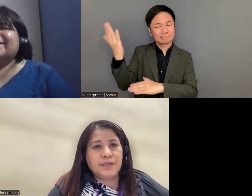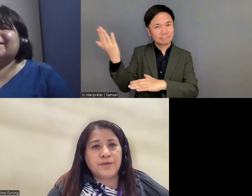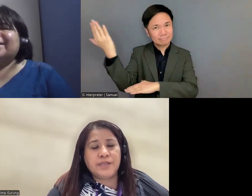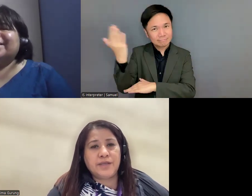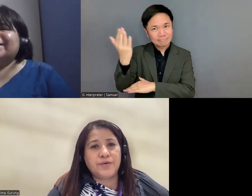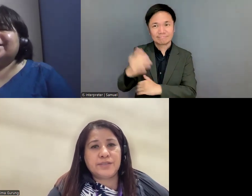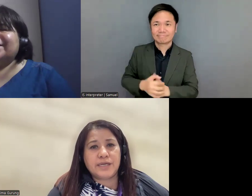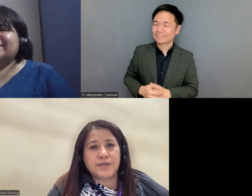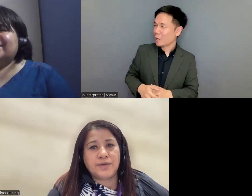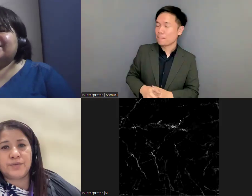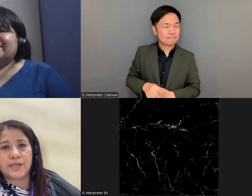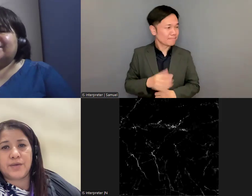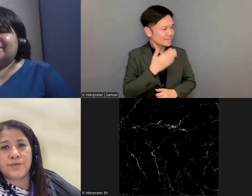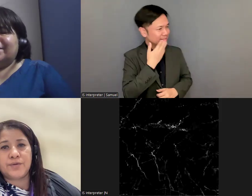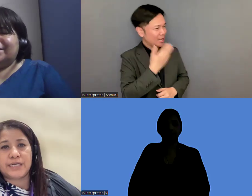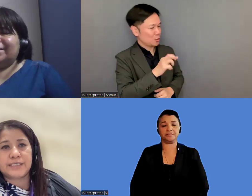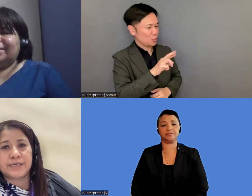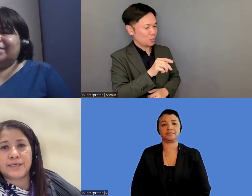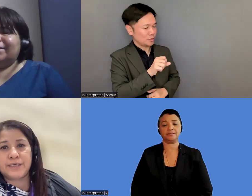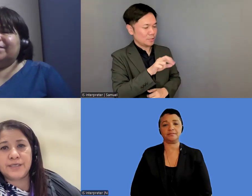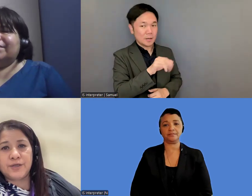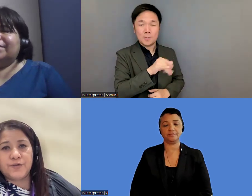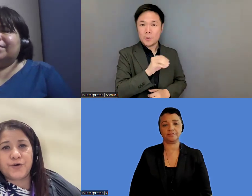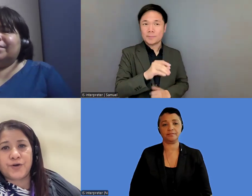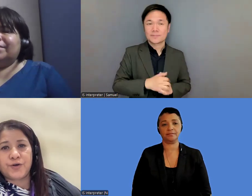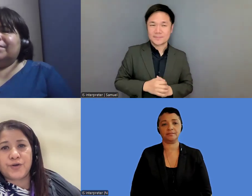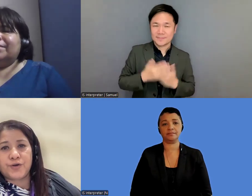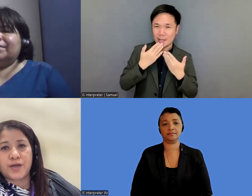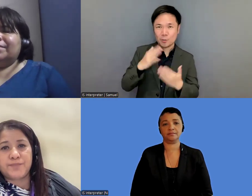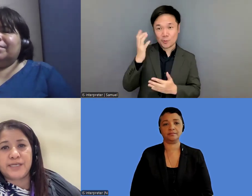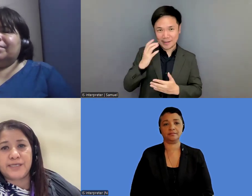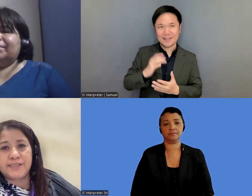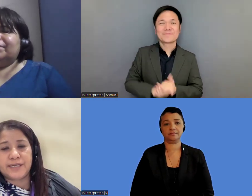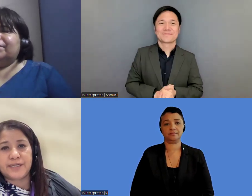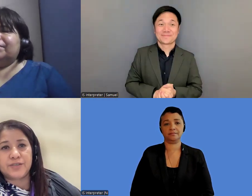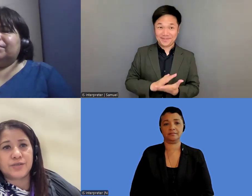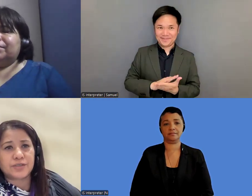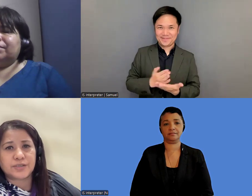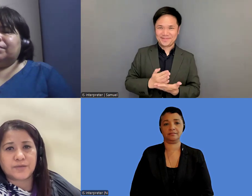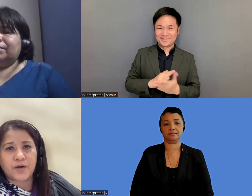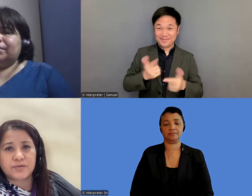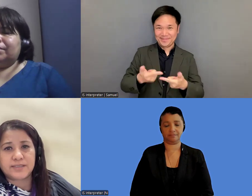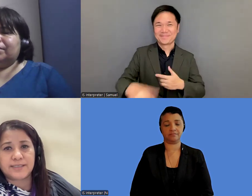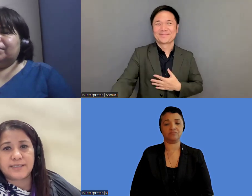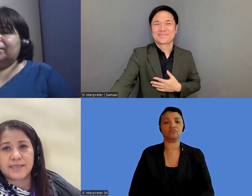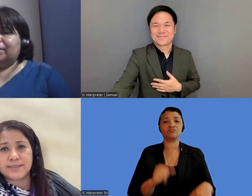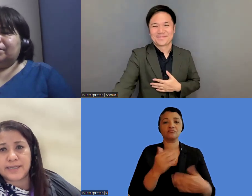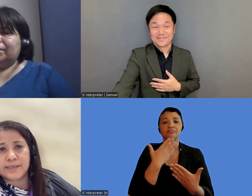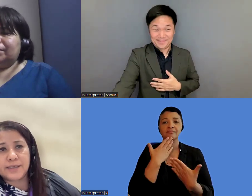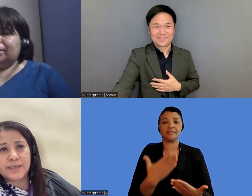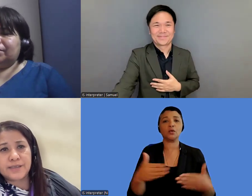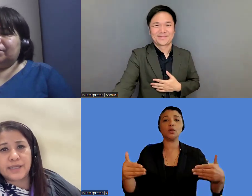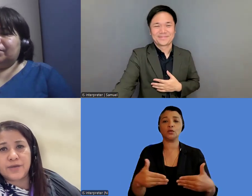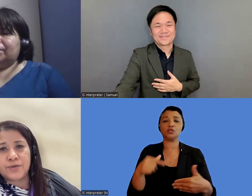Yeah, thank you. Thank you, Rosario. Thank you, Greta, for your updates and introduction about the GDS.